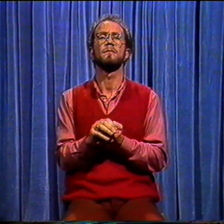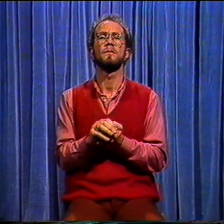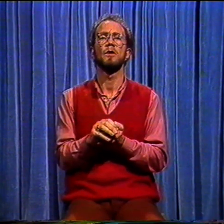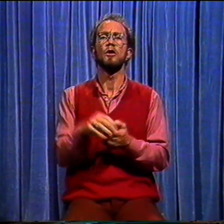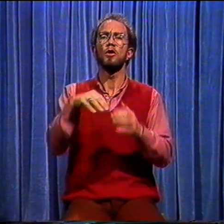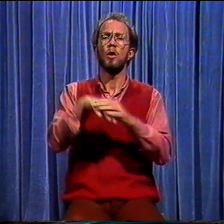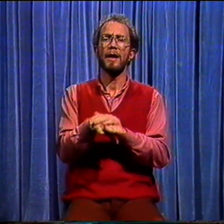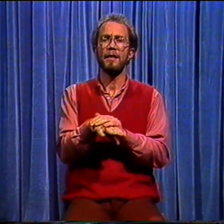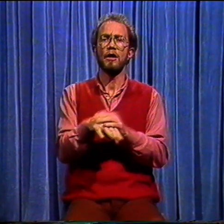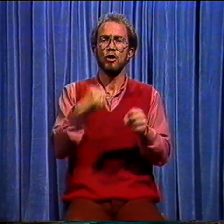So in the graphic,